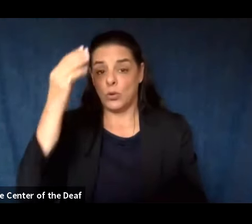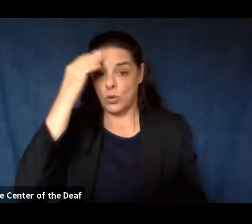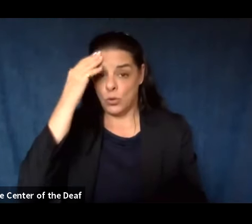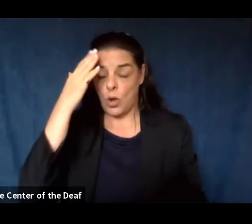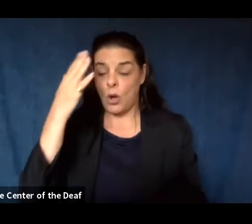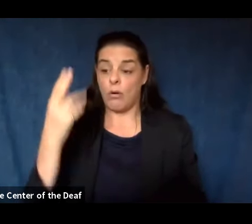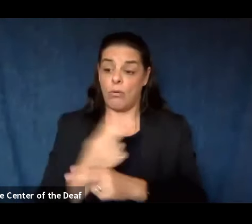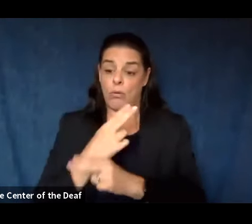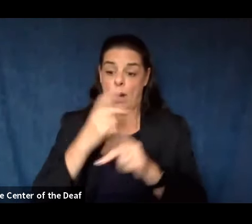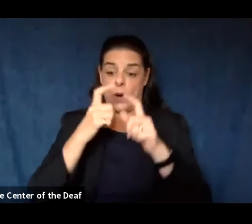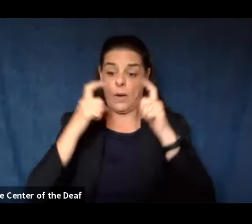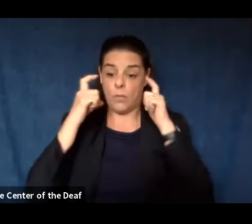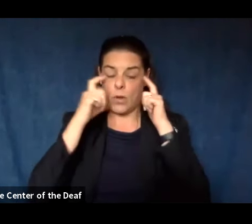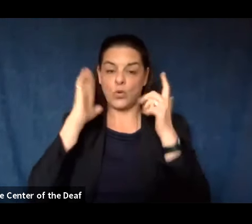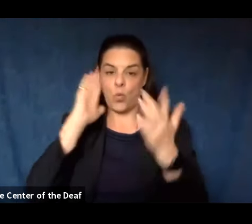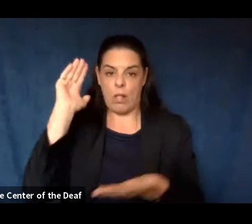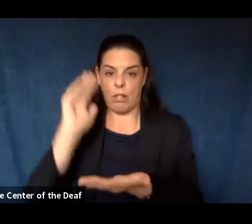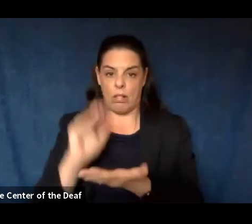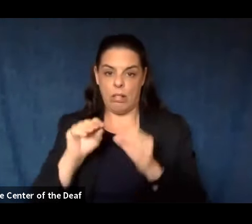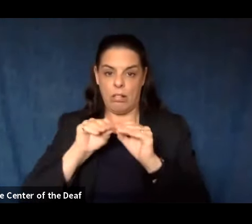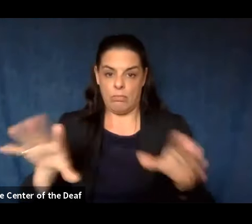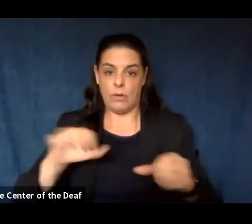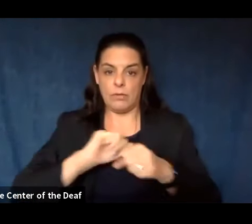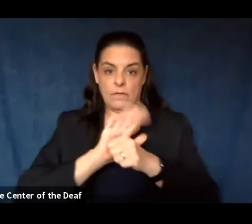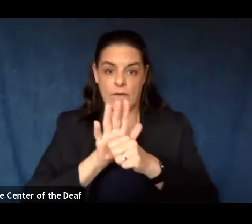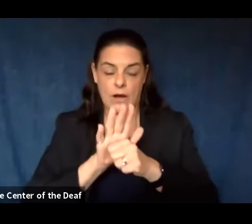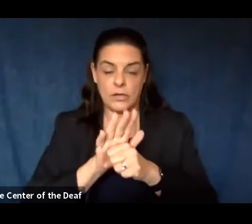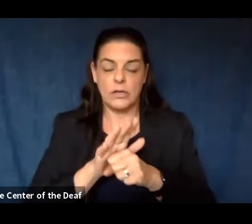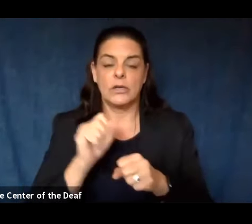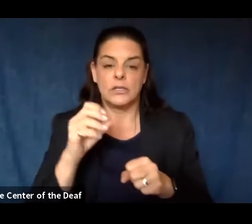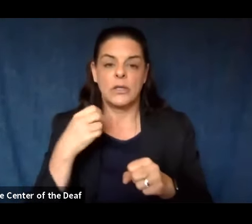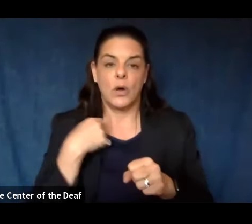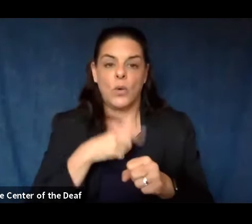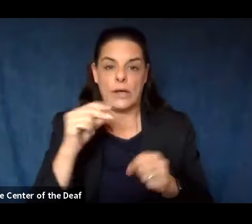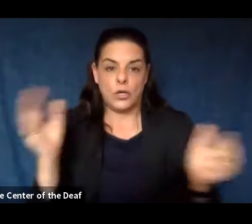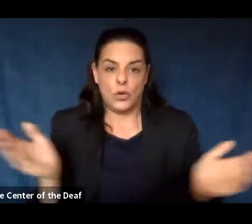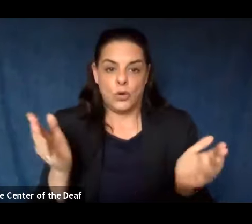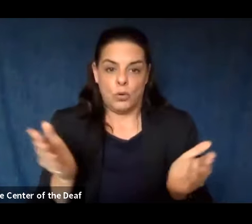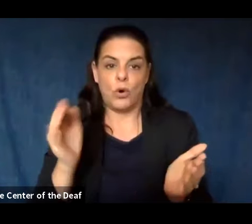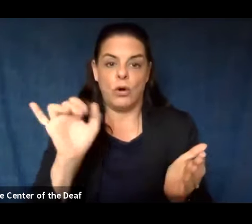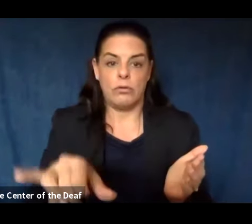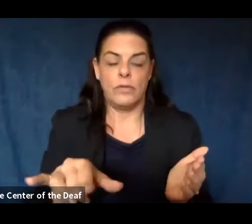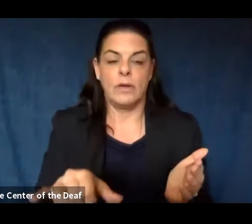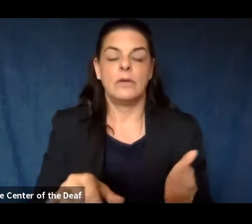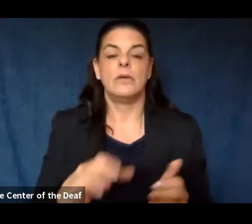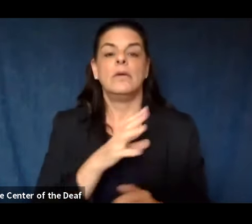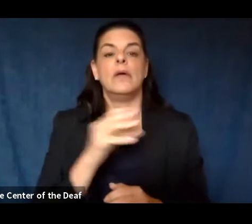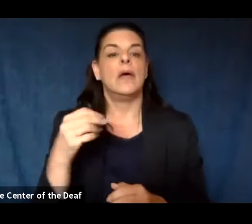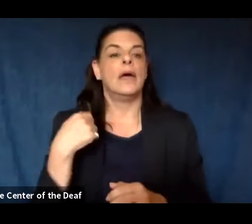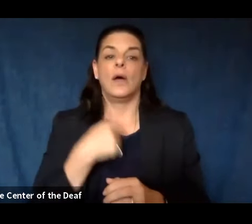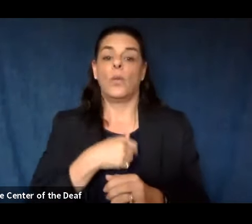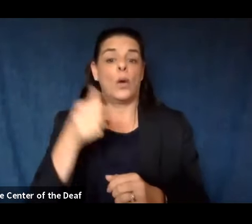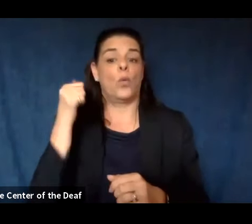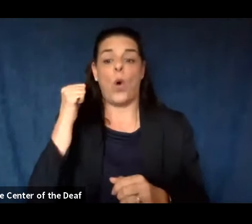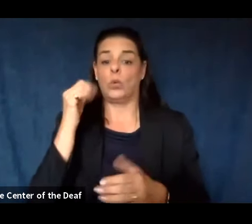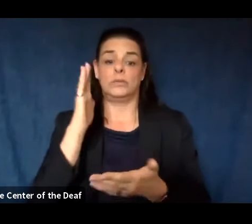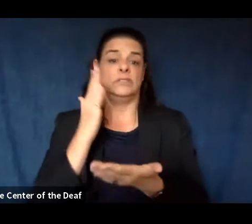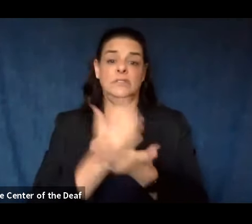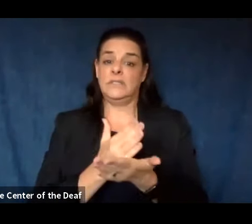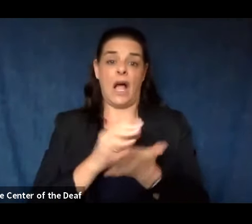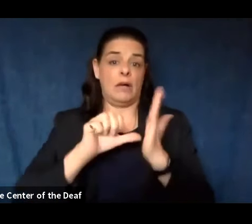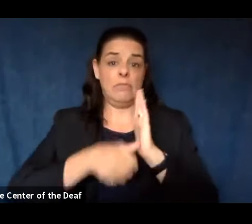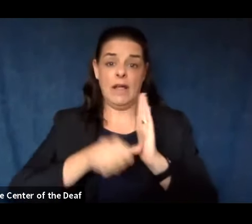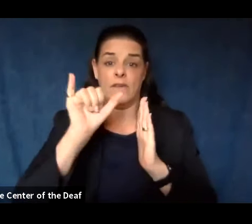mask reduces the transmission of the virus. And so we encourage that. And we're not going to stop encouraging that. I think that's the